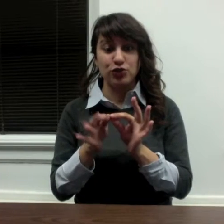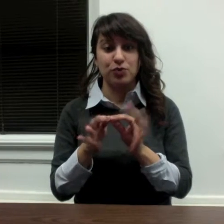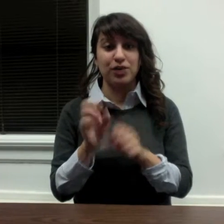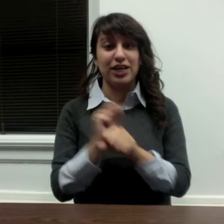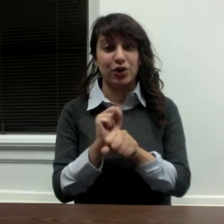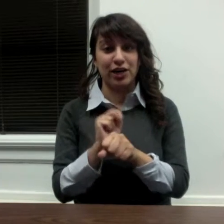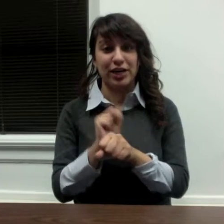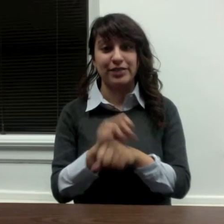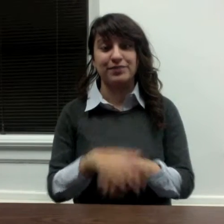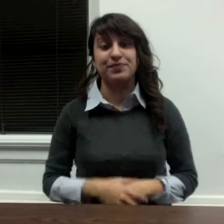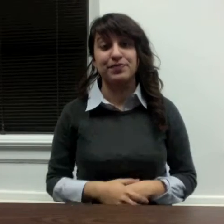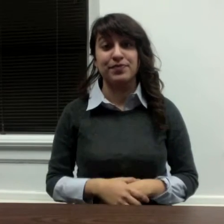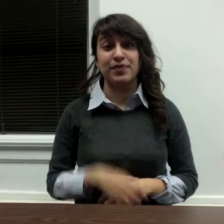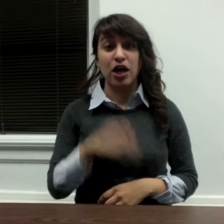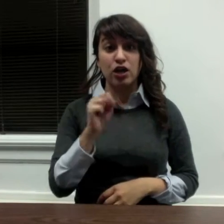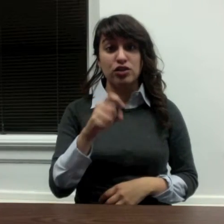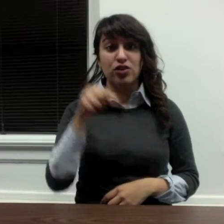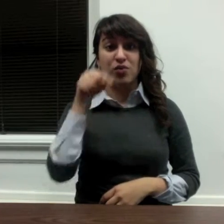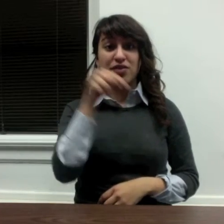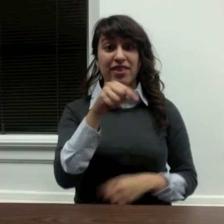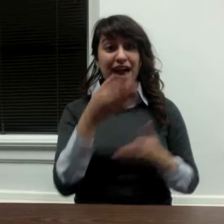We also have